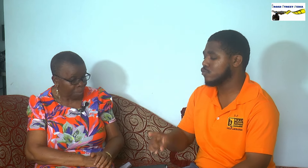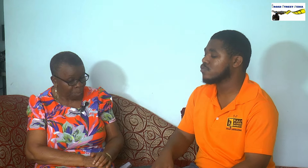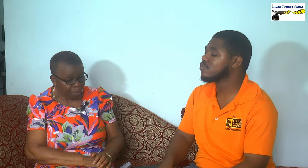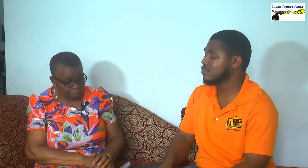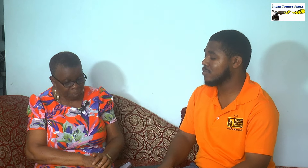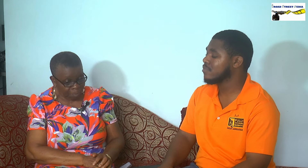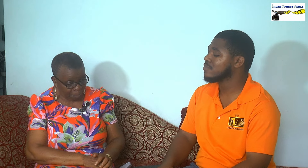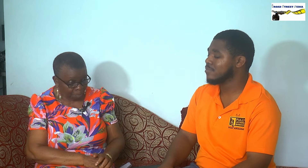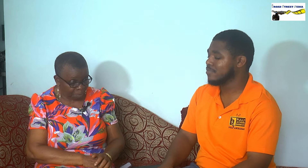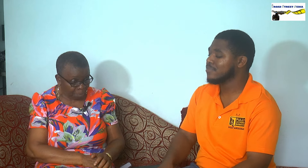correct. Mm.